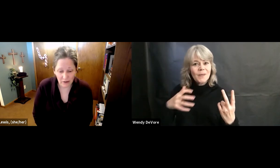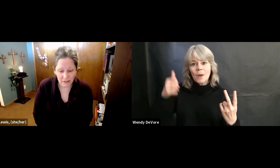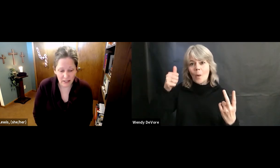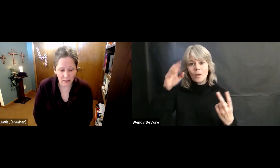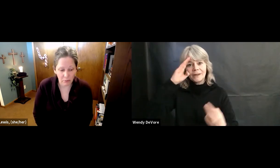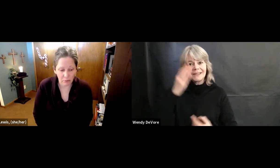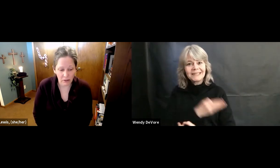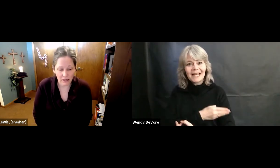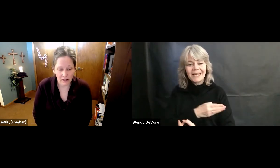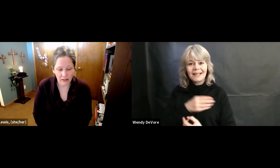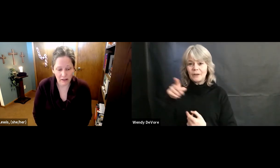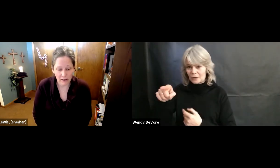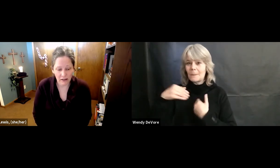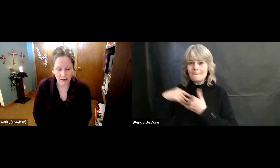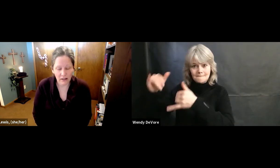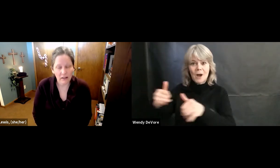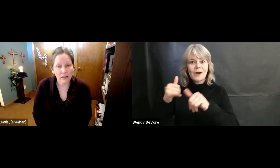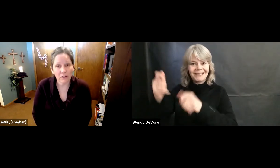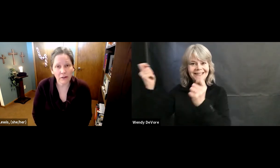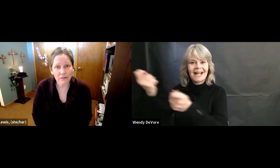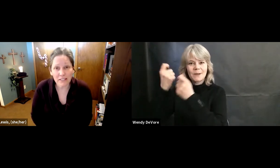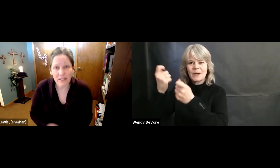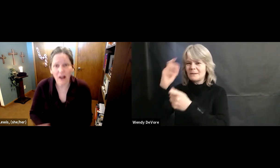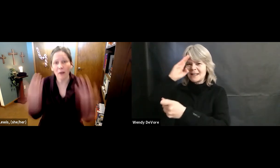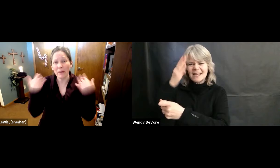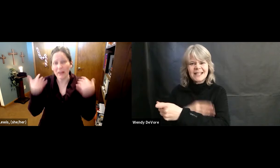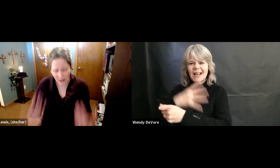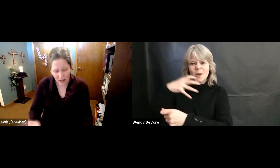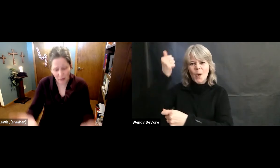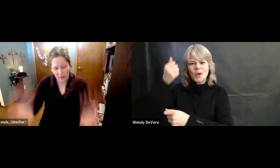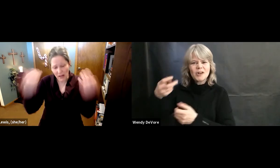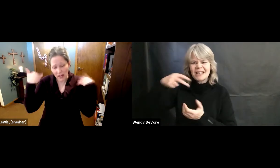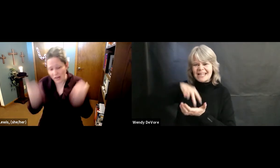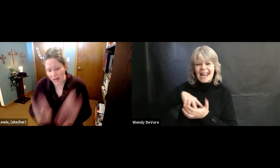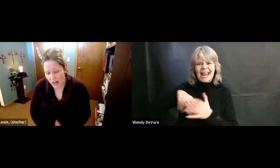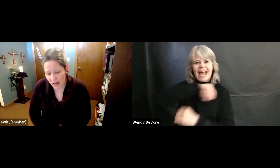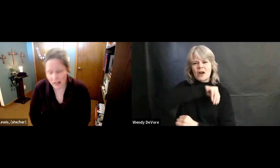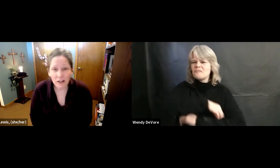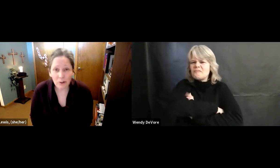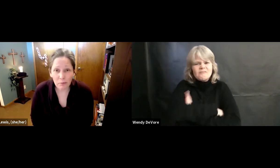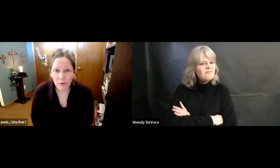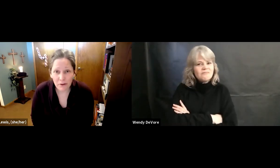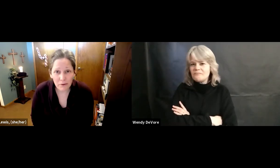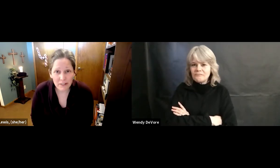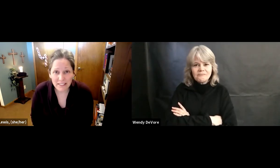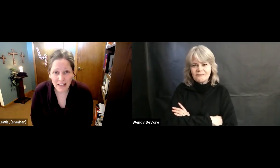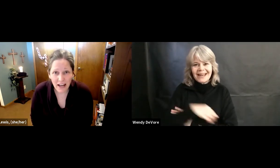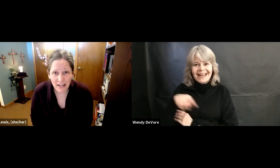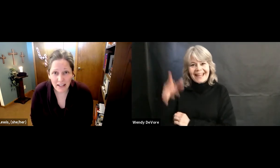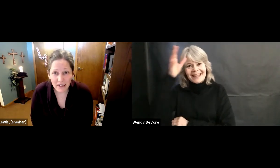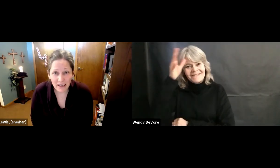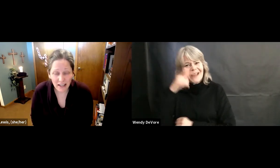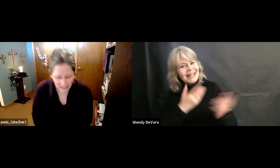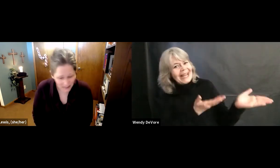standing outside the party. The father says, come in. Your brother was